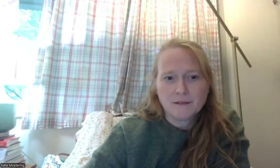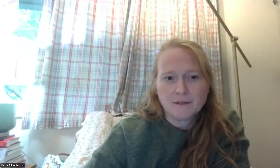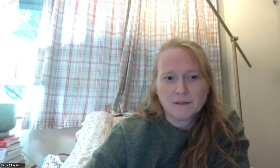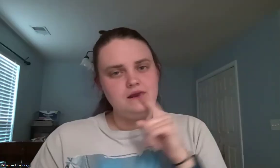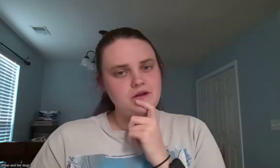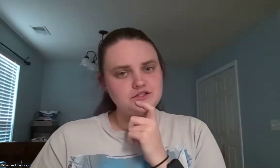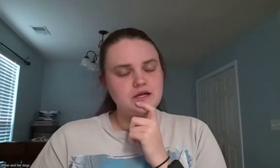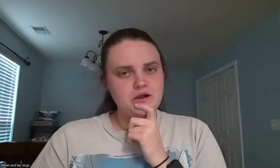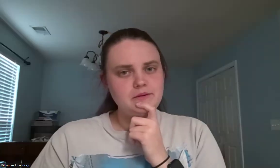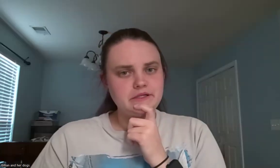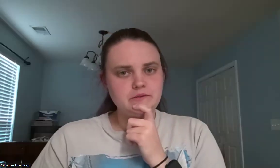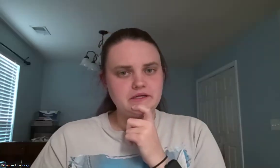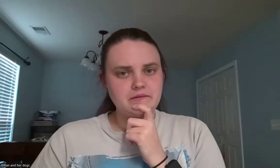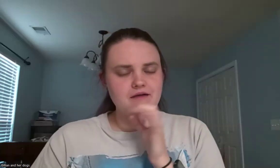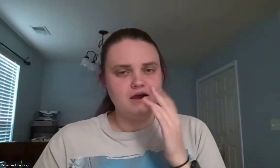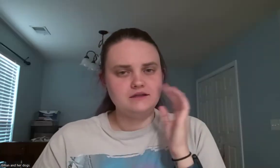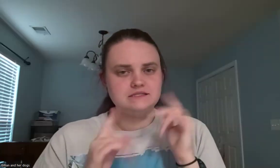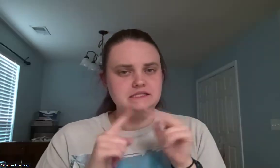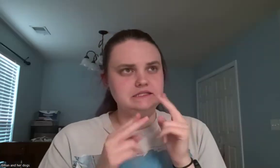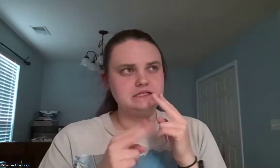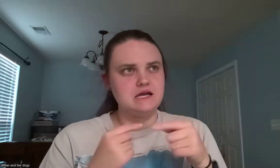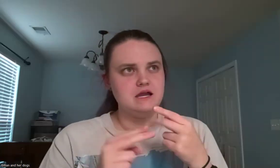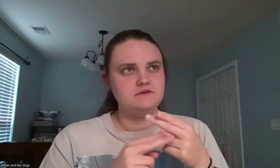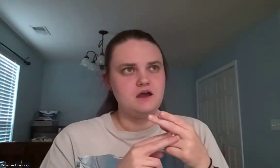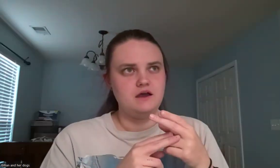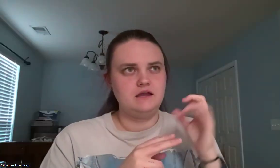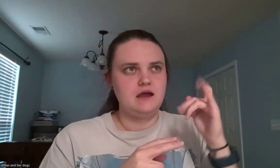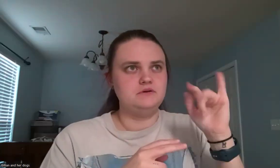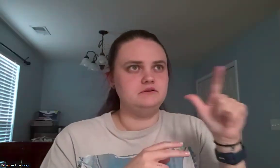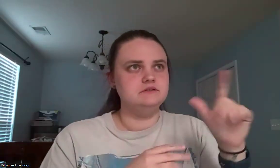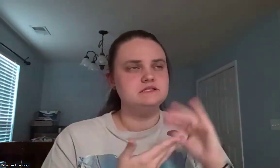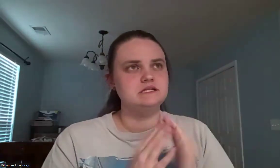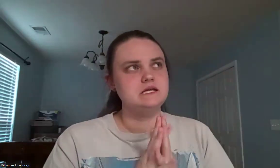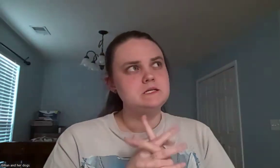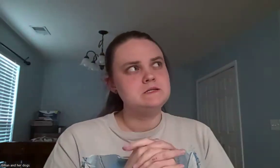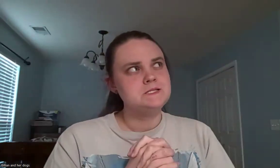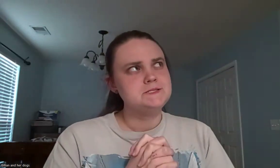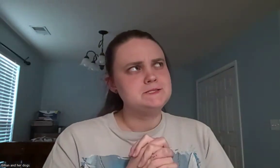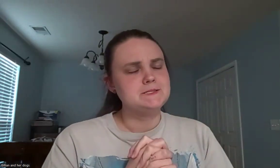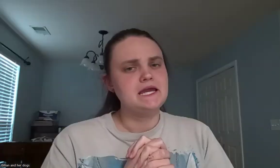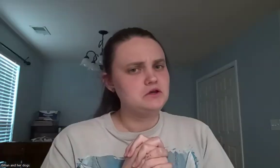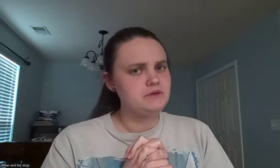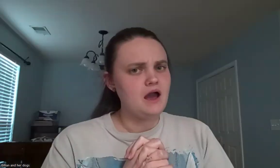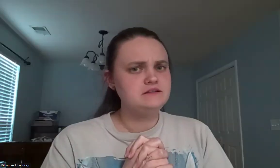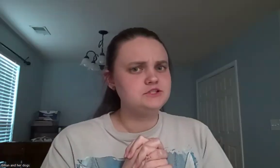that I'm not sure. It probably could be. I've not seen a sign for that capital city. It could be. I'll double check on